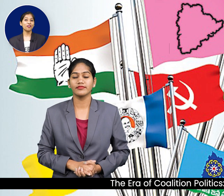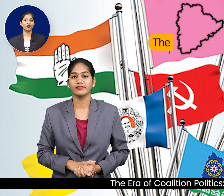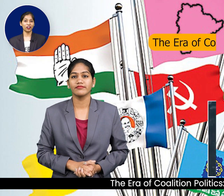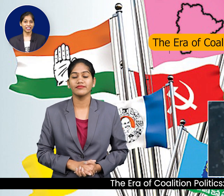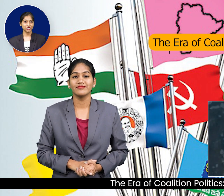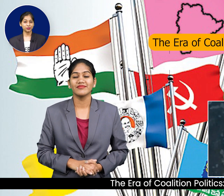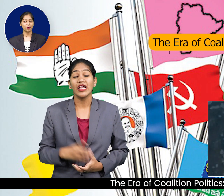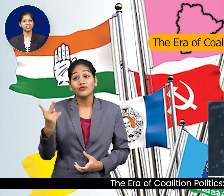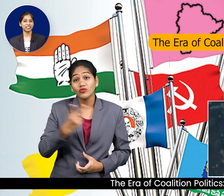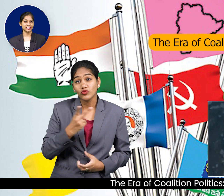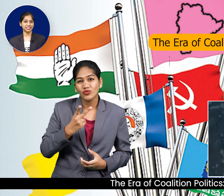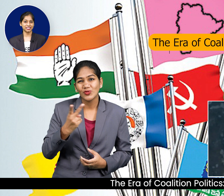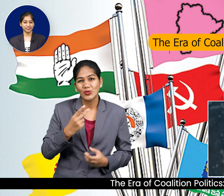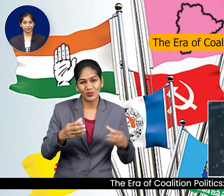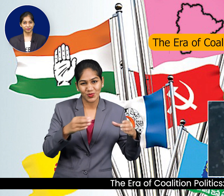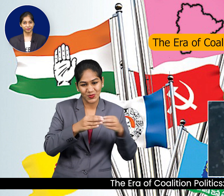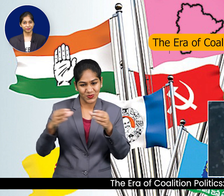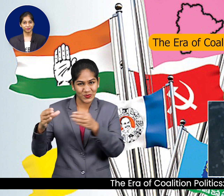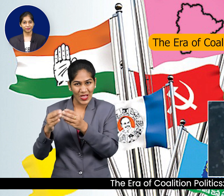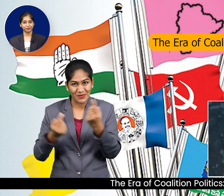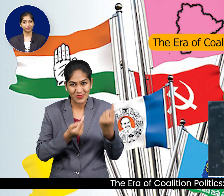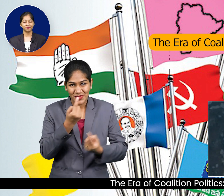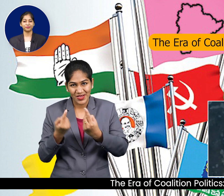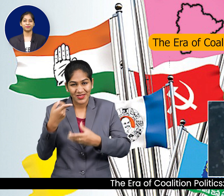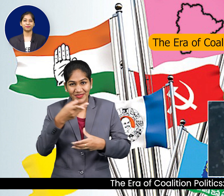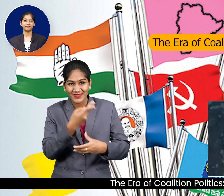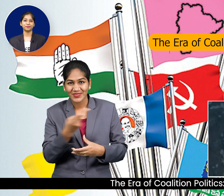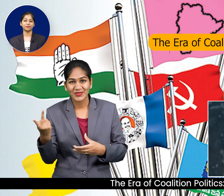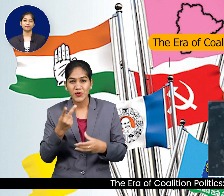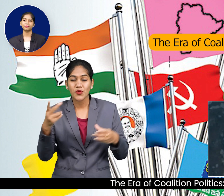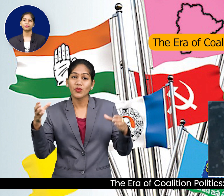The era of coalition politics.